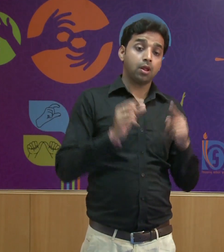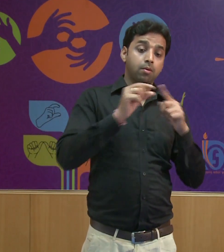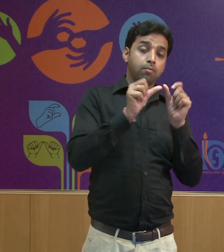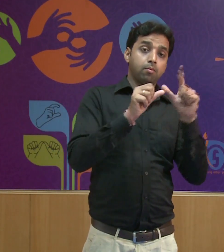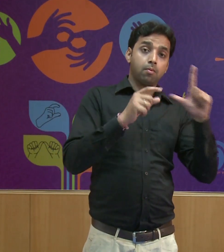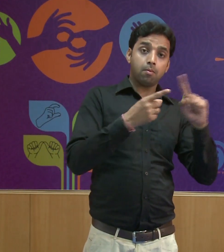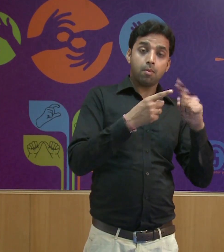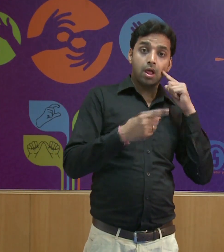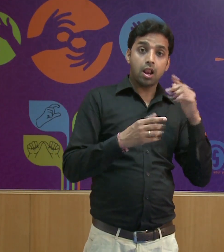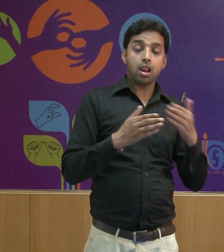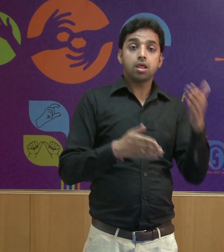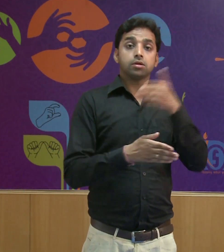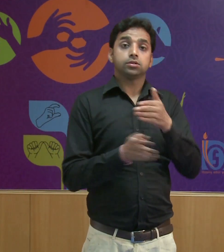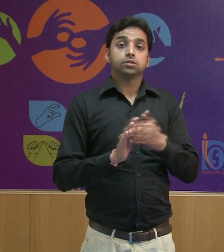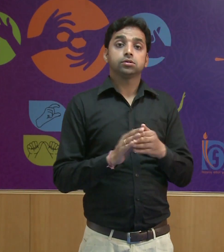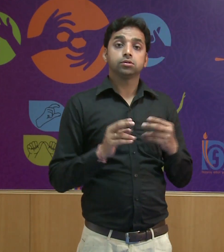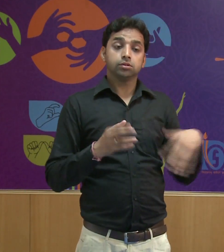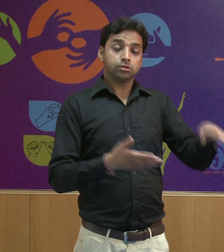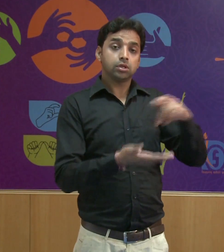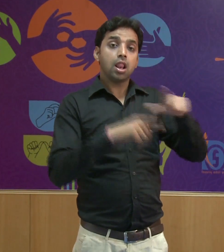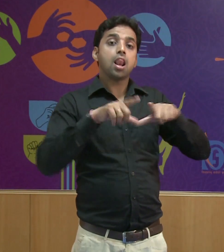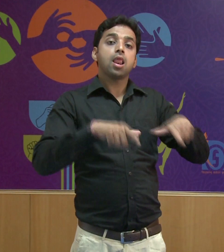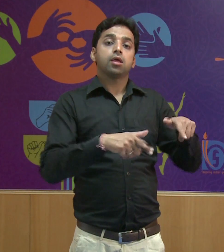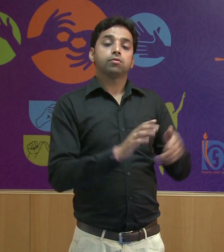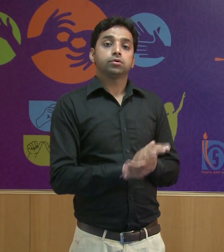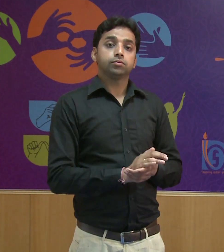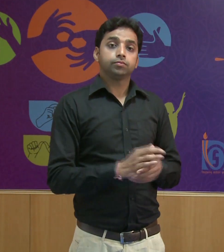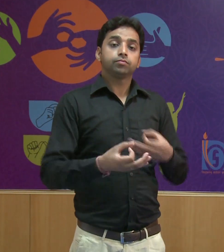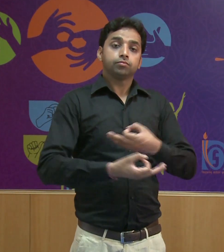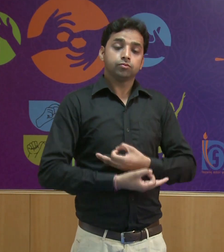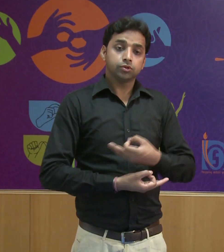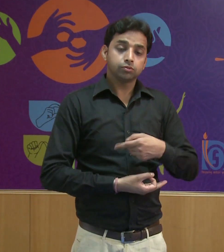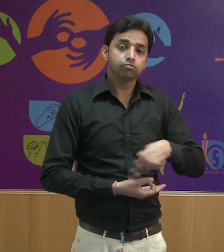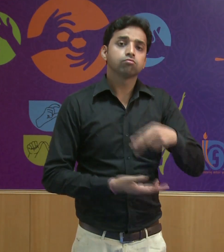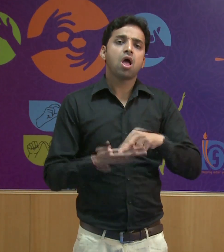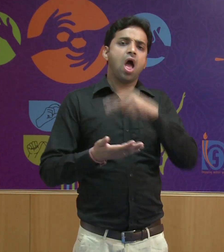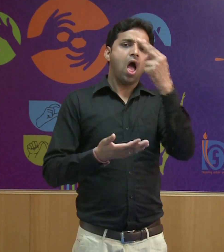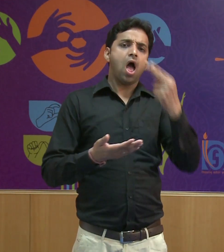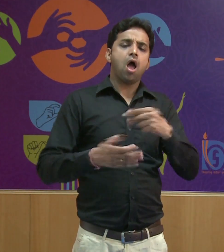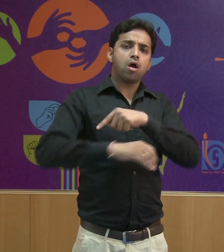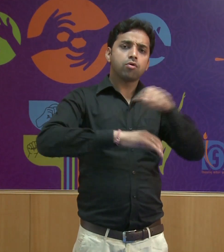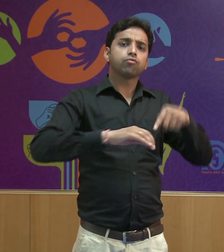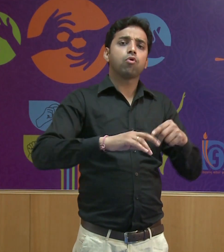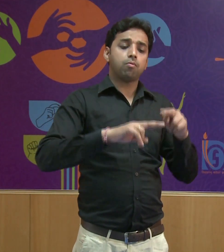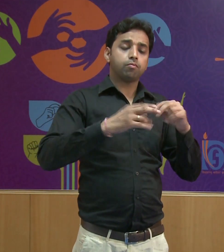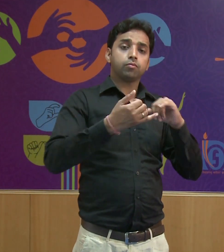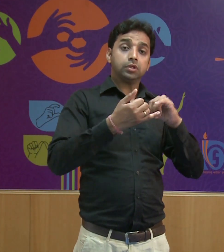With Buddhism, Indian art forms also reached Sri Lanka.